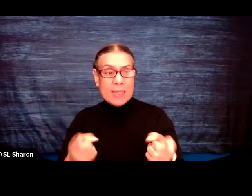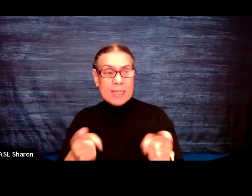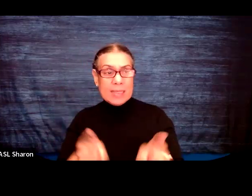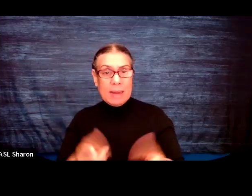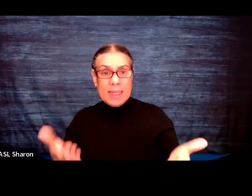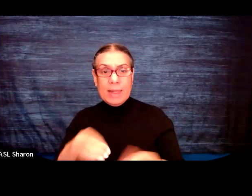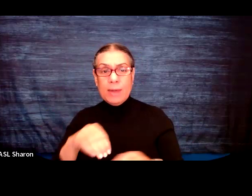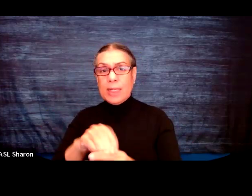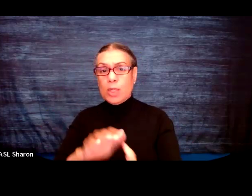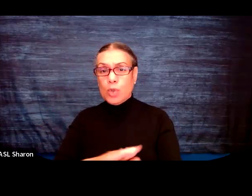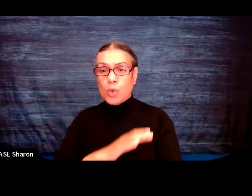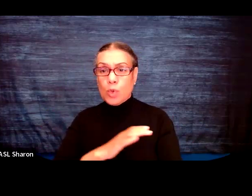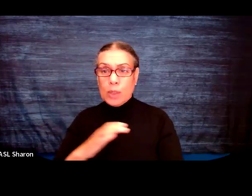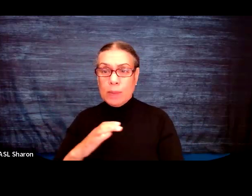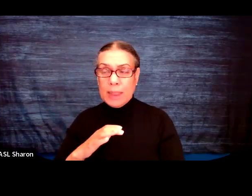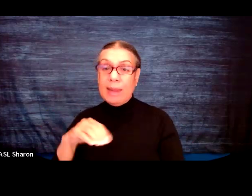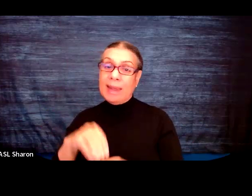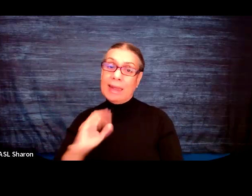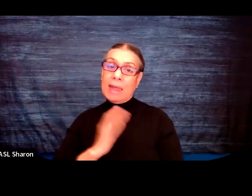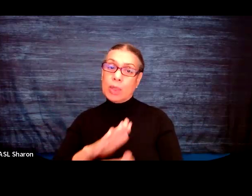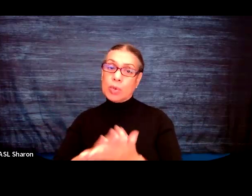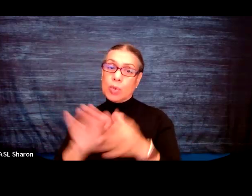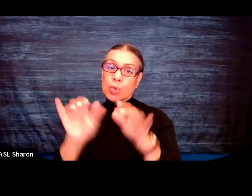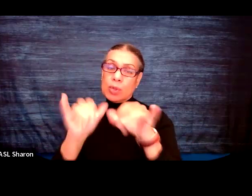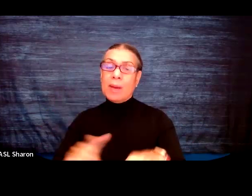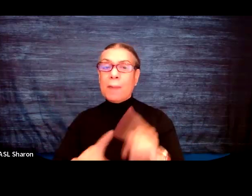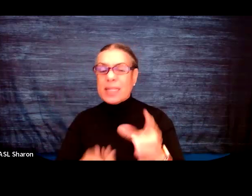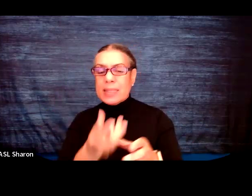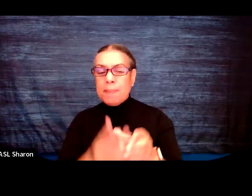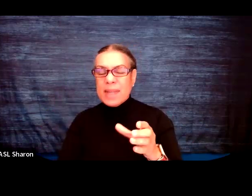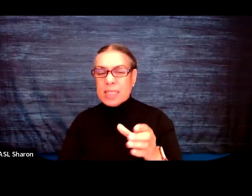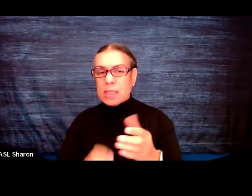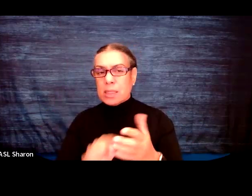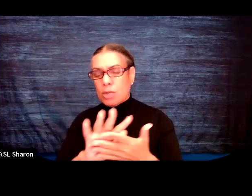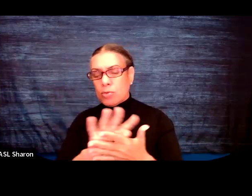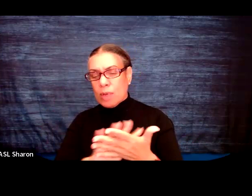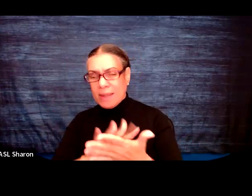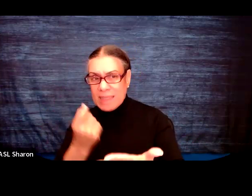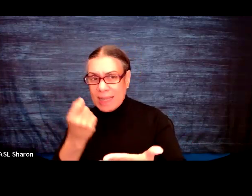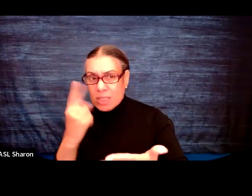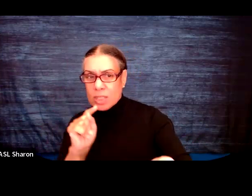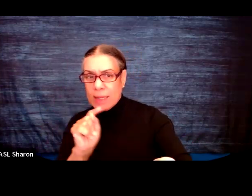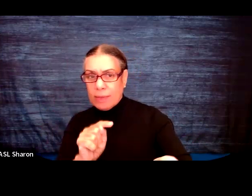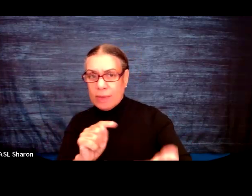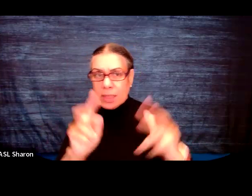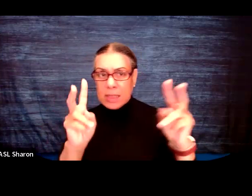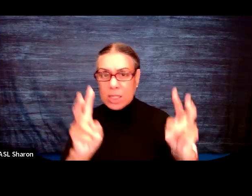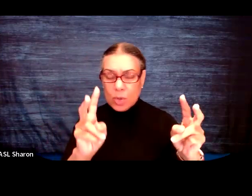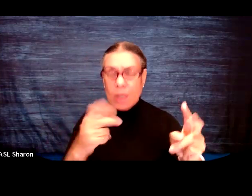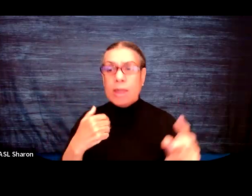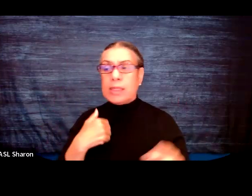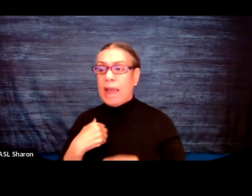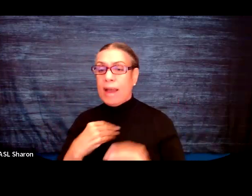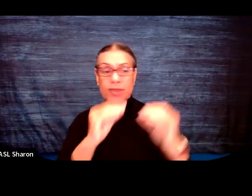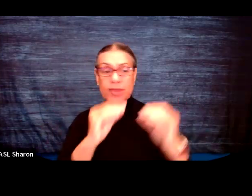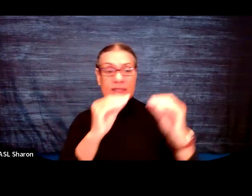the school committee, in our school system, but it failed to provide enough transparency to tackle this issue. By combining the teachers